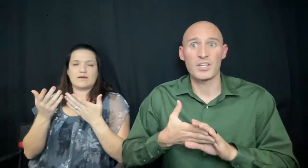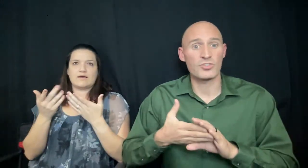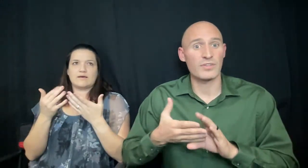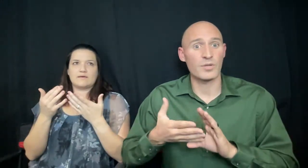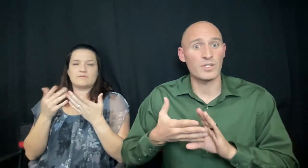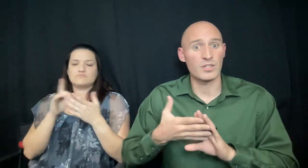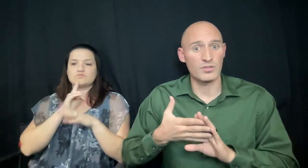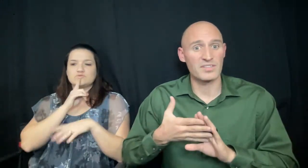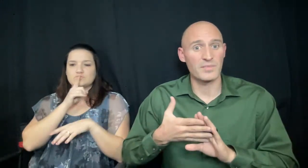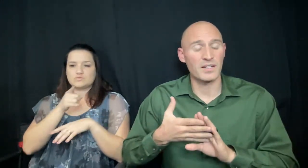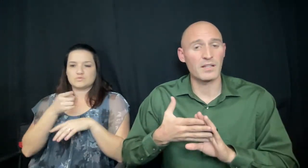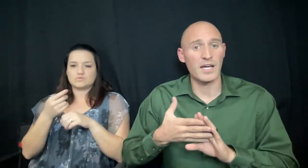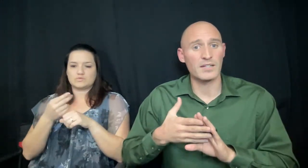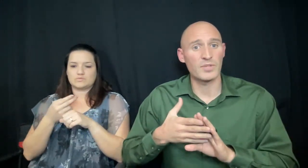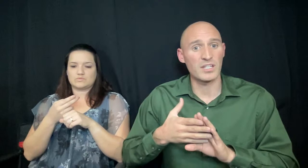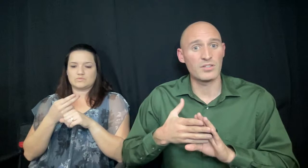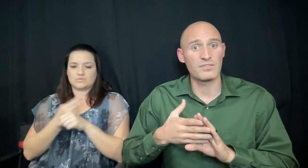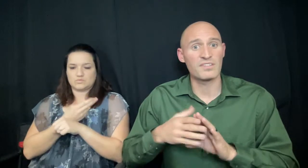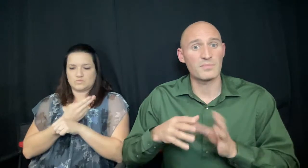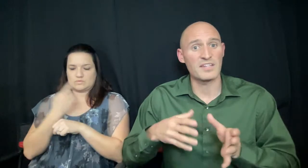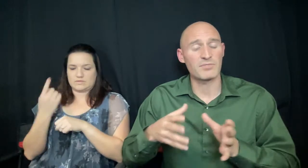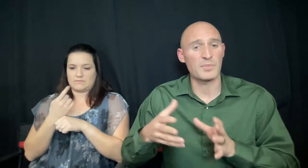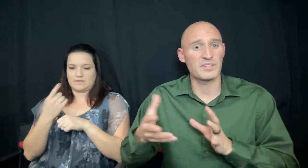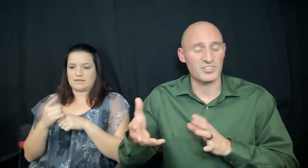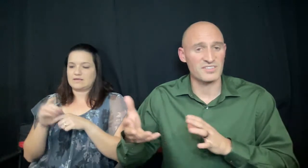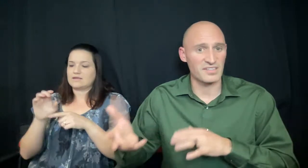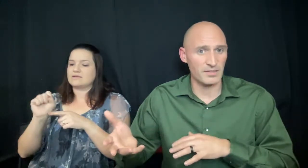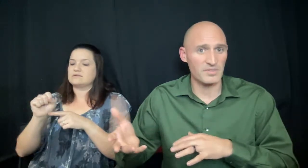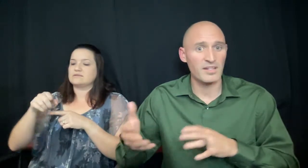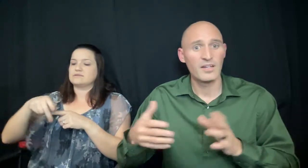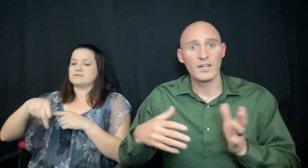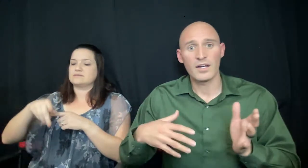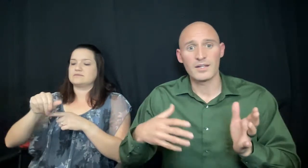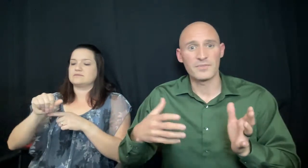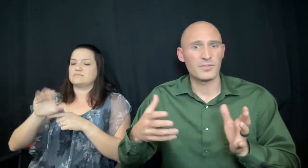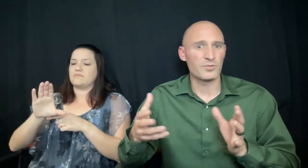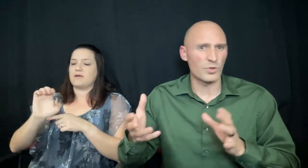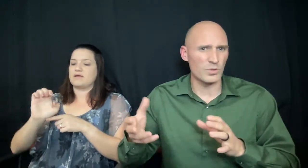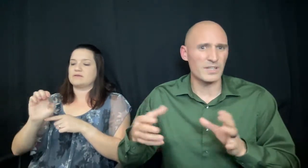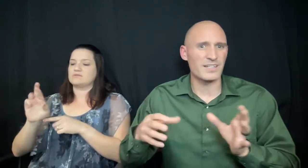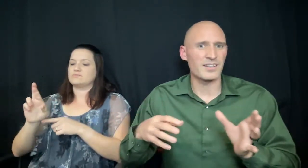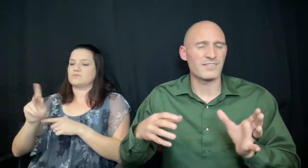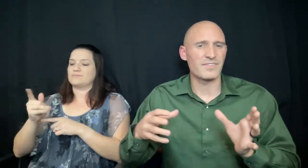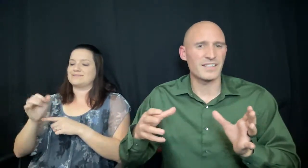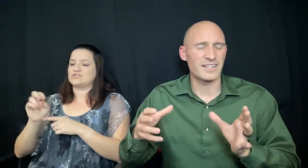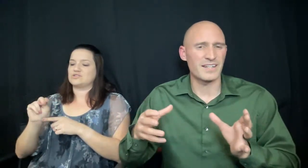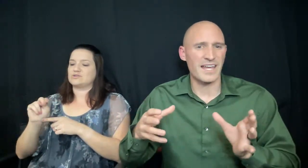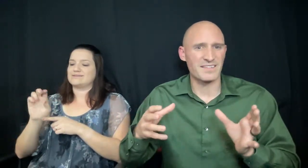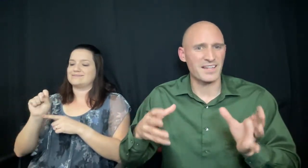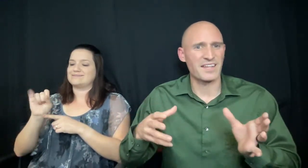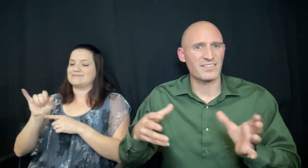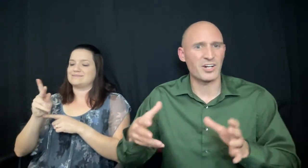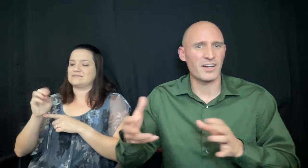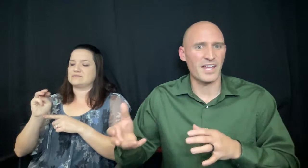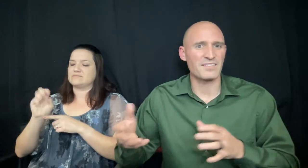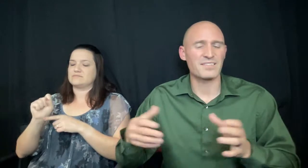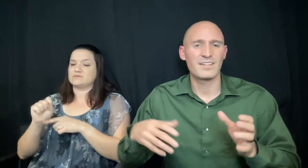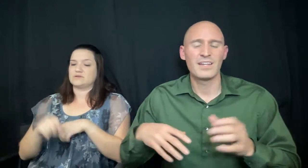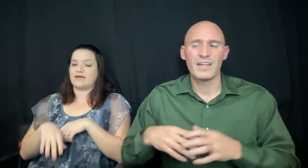sure that we use something a lot, and we can use spaced repetition systems. If you Google it, you can find it as SRS.